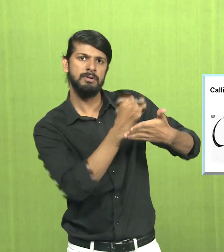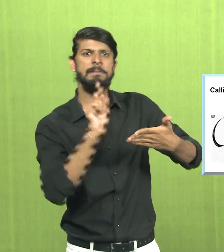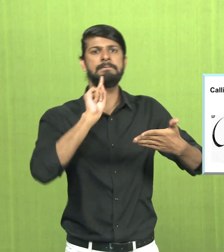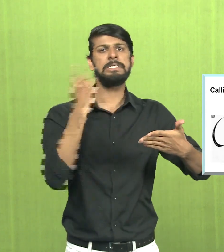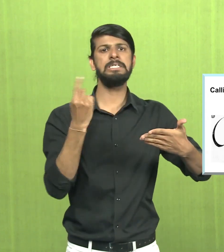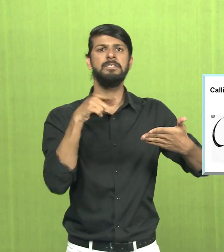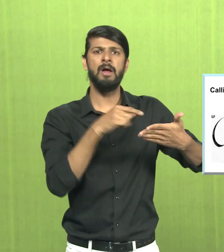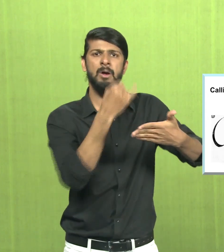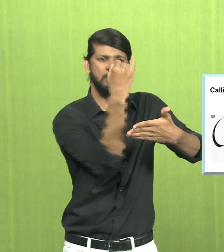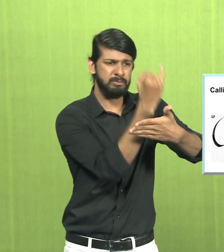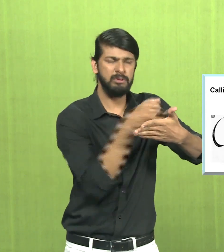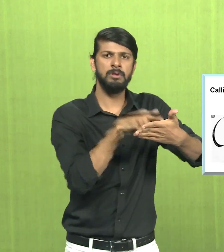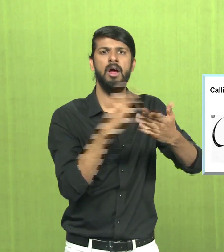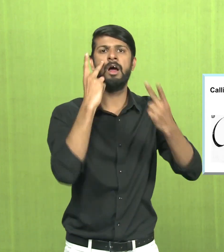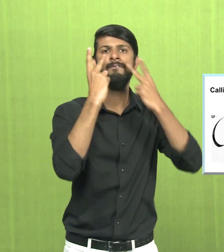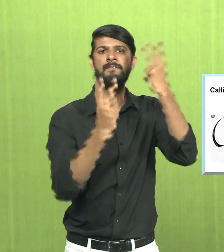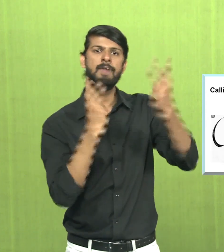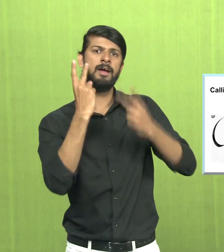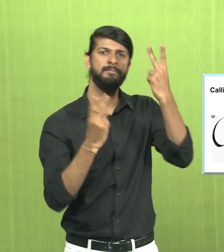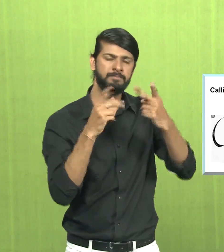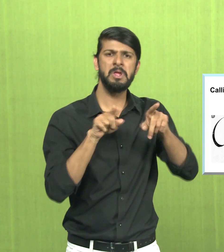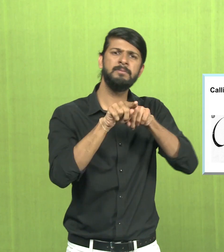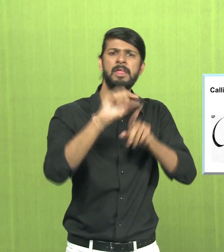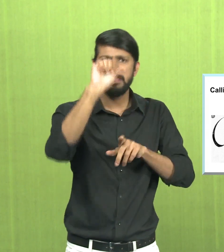Calligraphy is the visual art of writing.